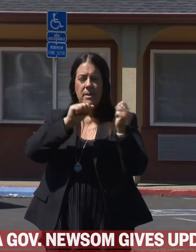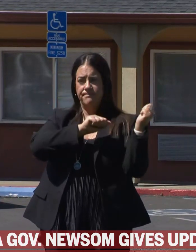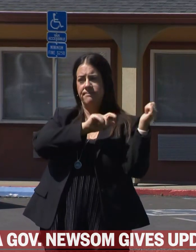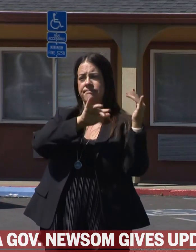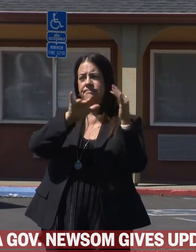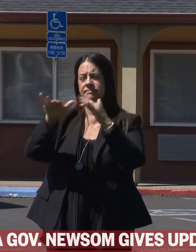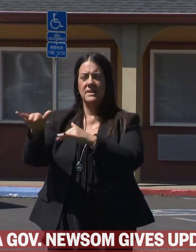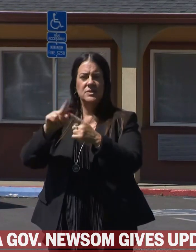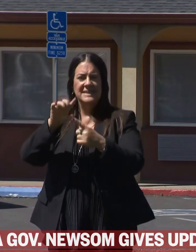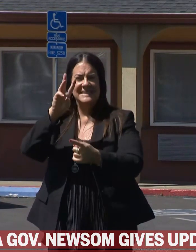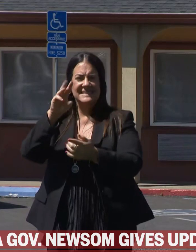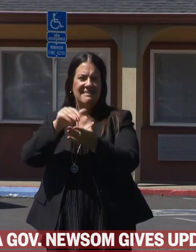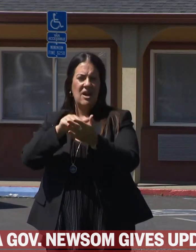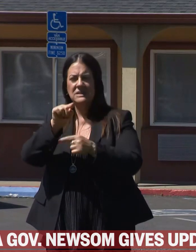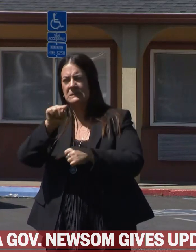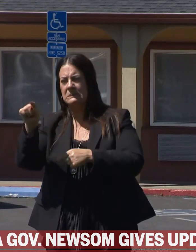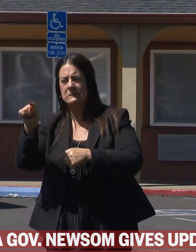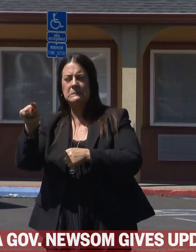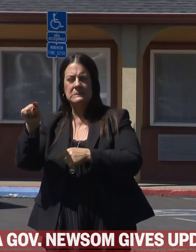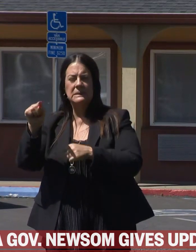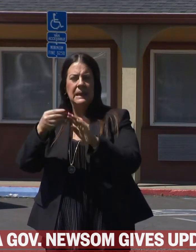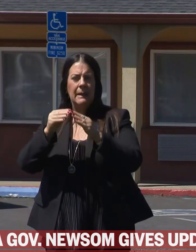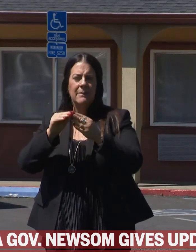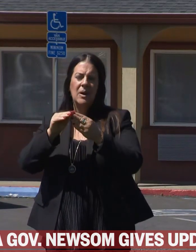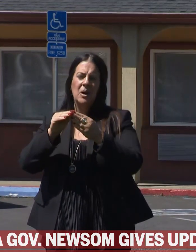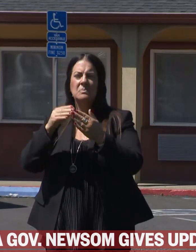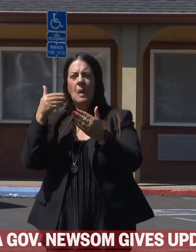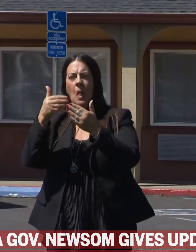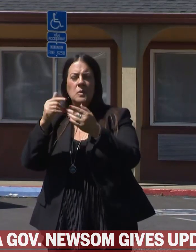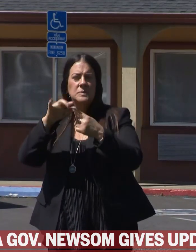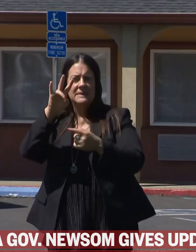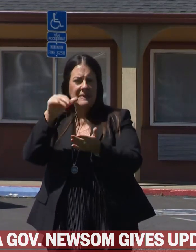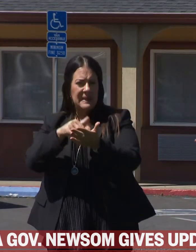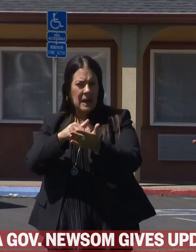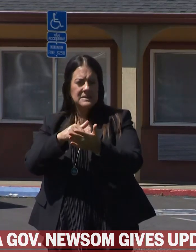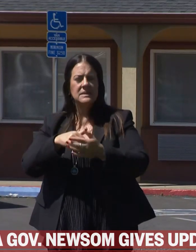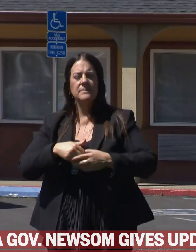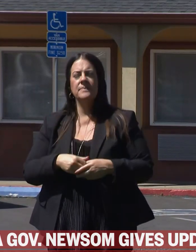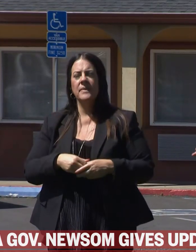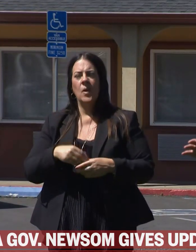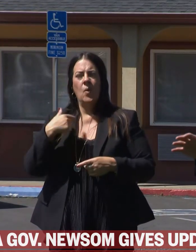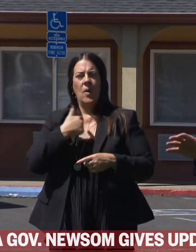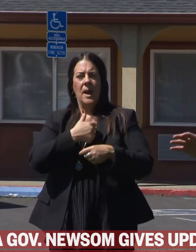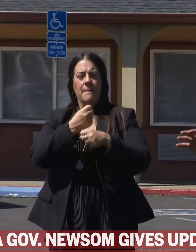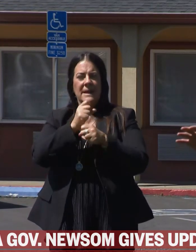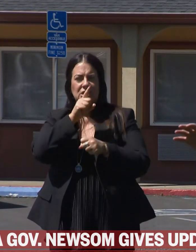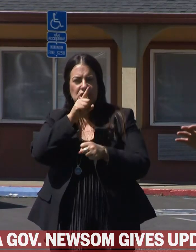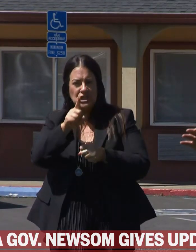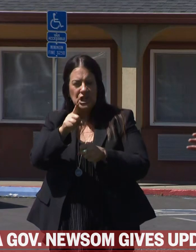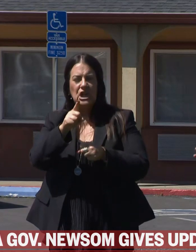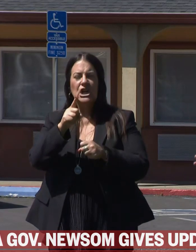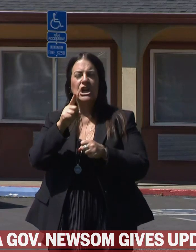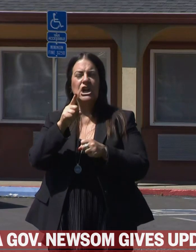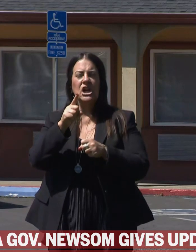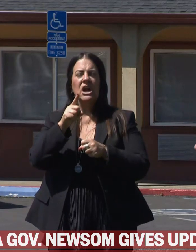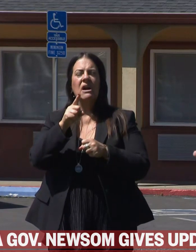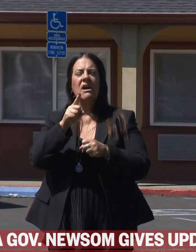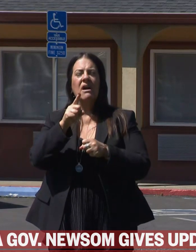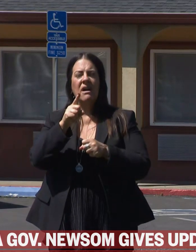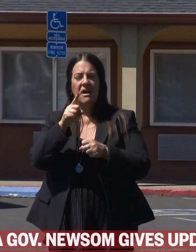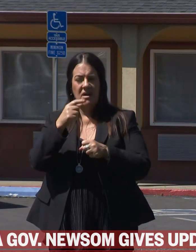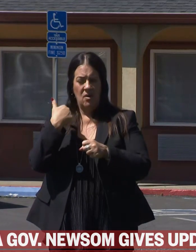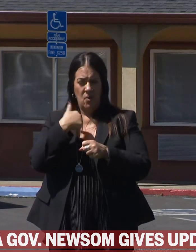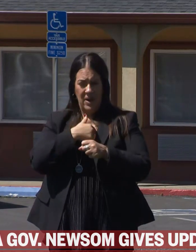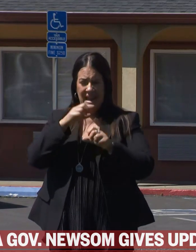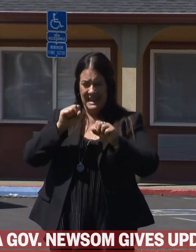existing rooms. That, again, number roughly 7,000. We want to make sure we create some slack so as we manage the situation